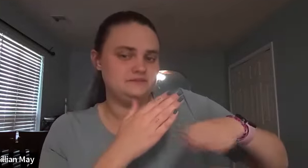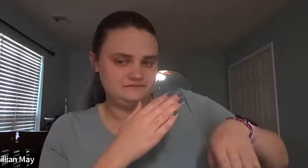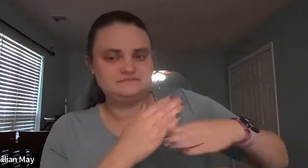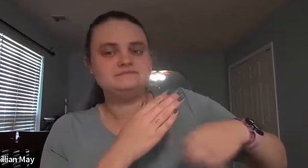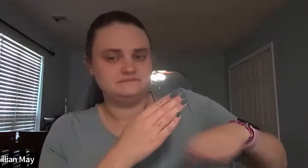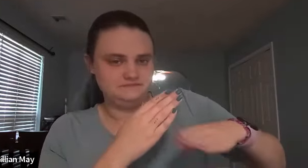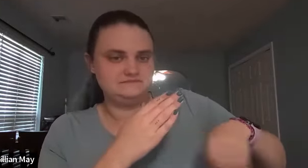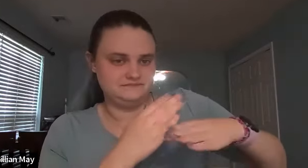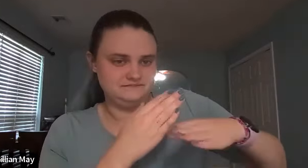soccer. Mm-hmm.